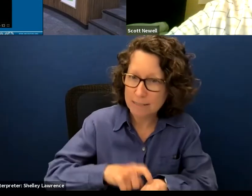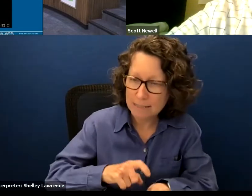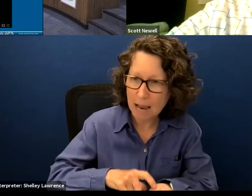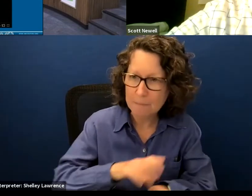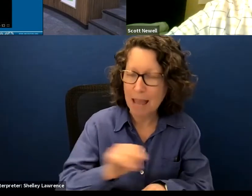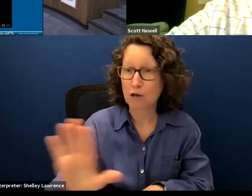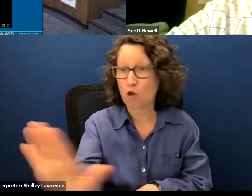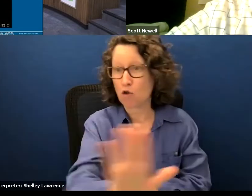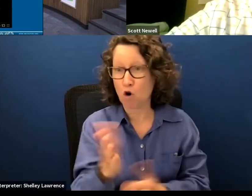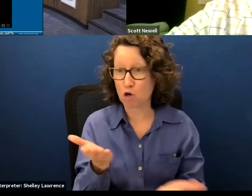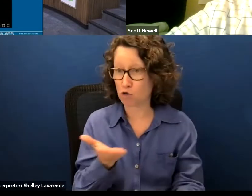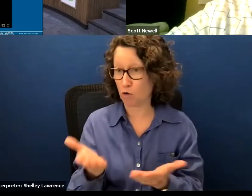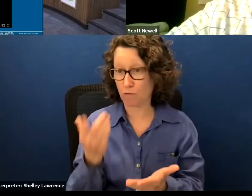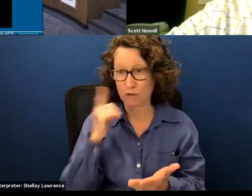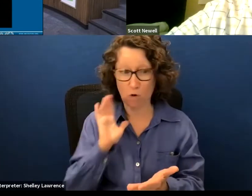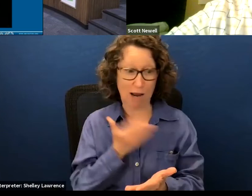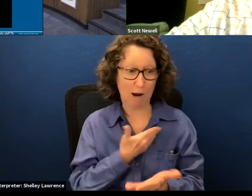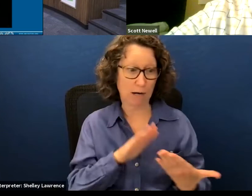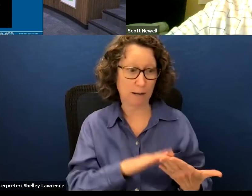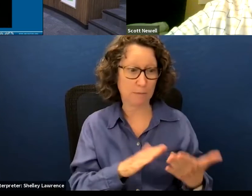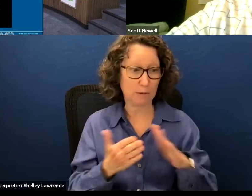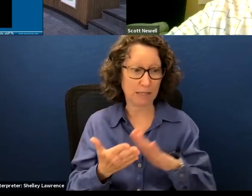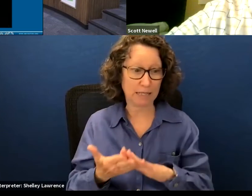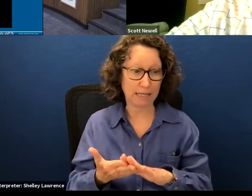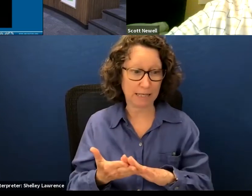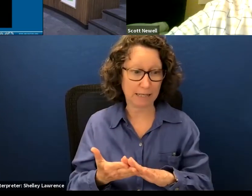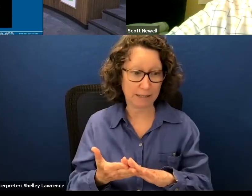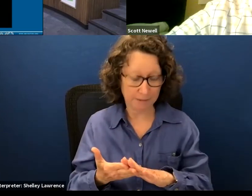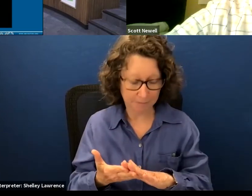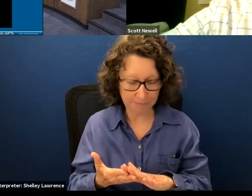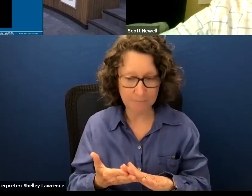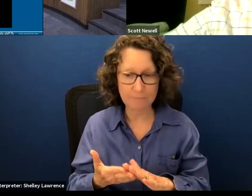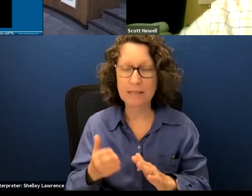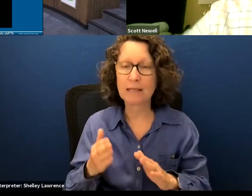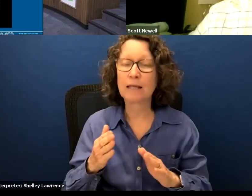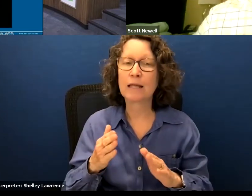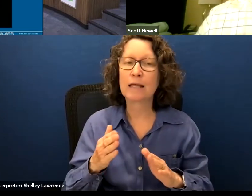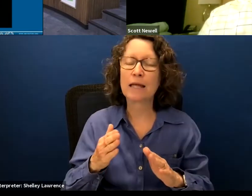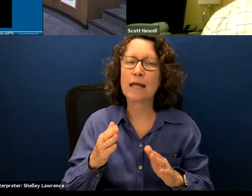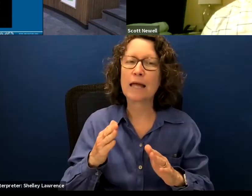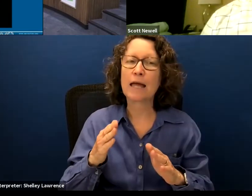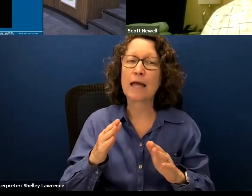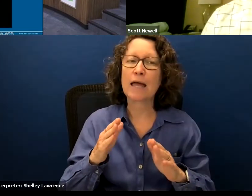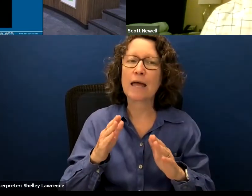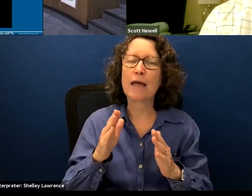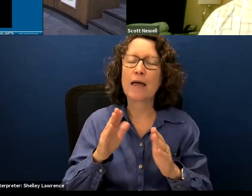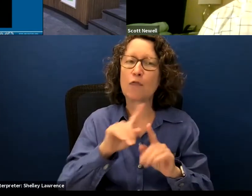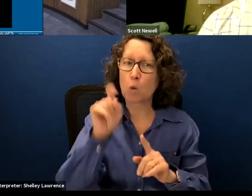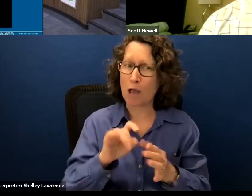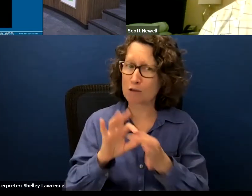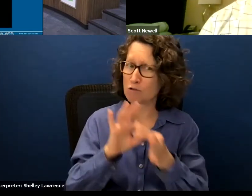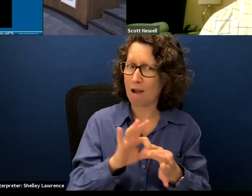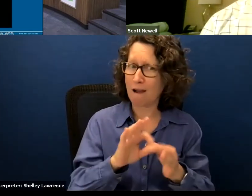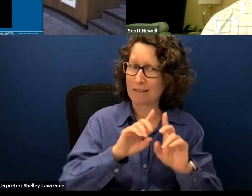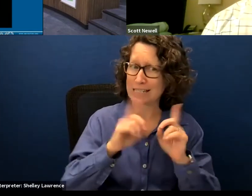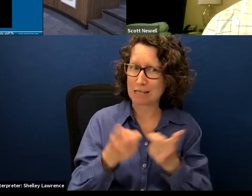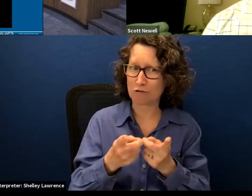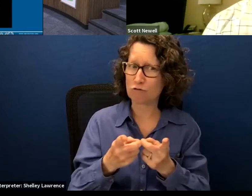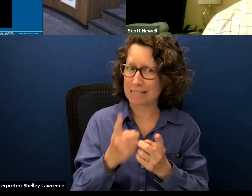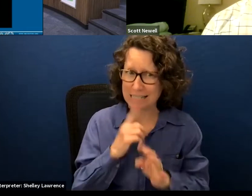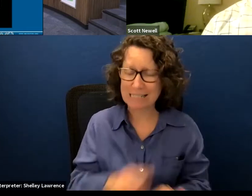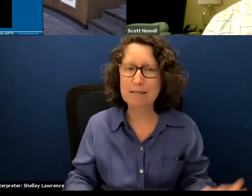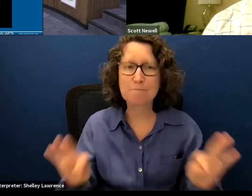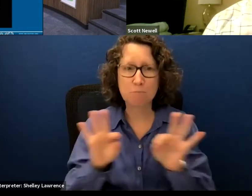your service to the community. The question of districts is a really important one and grows out